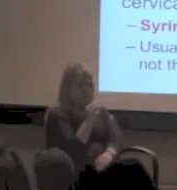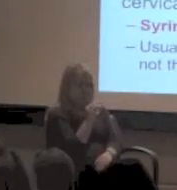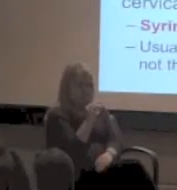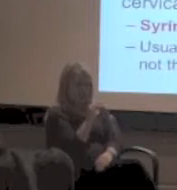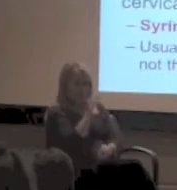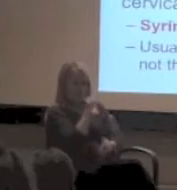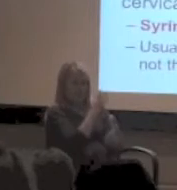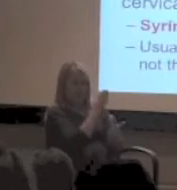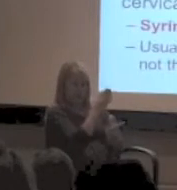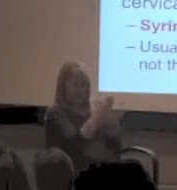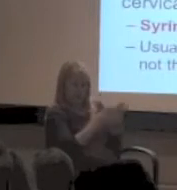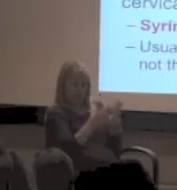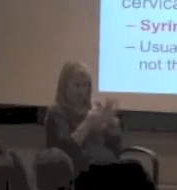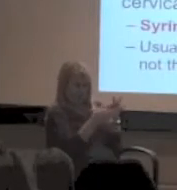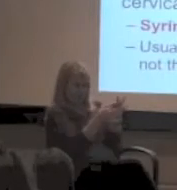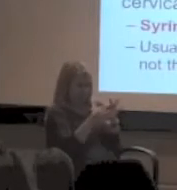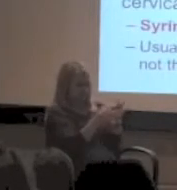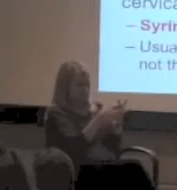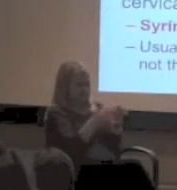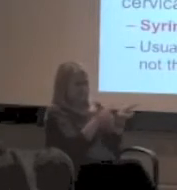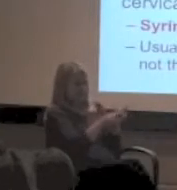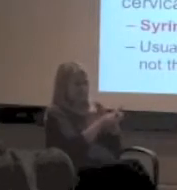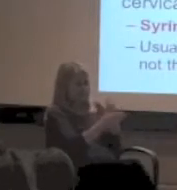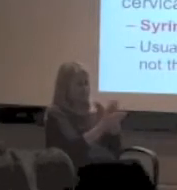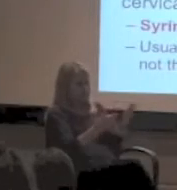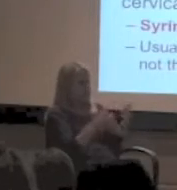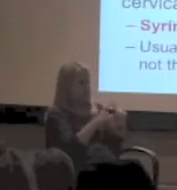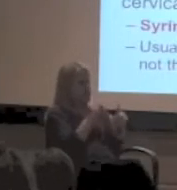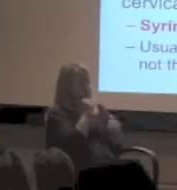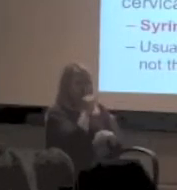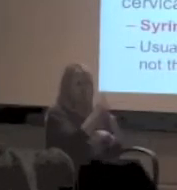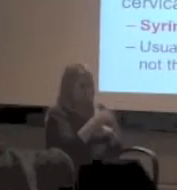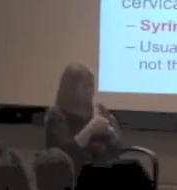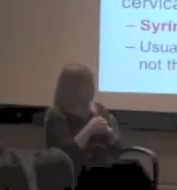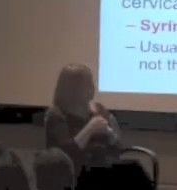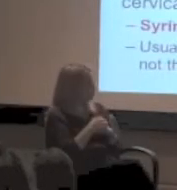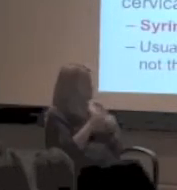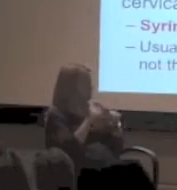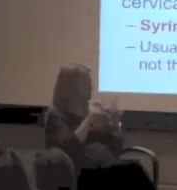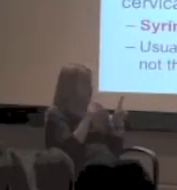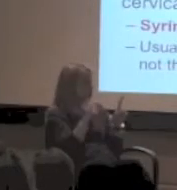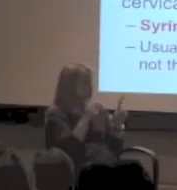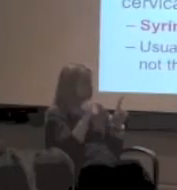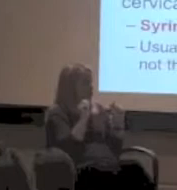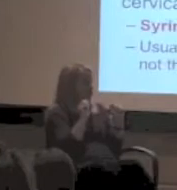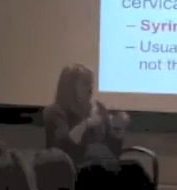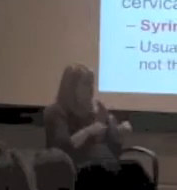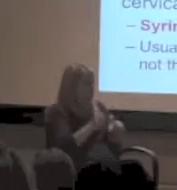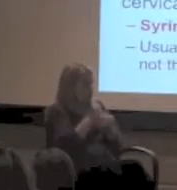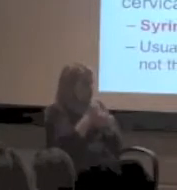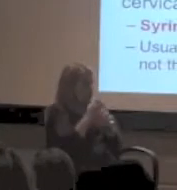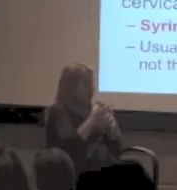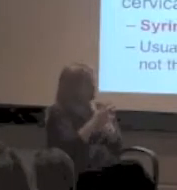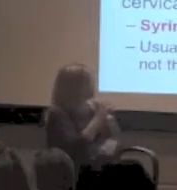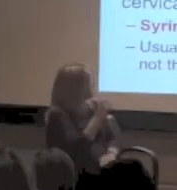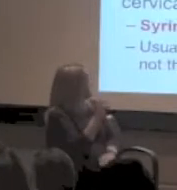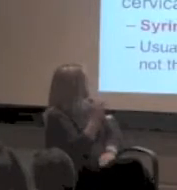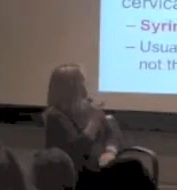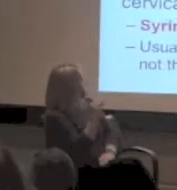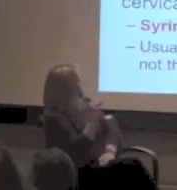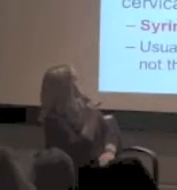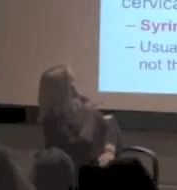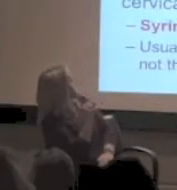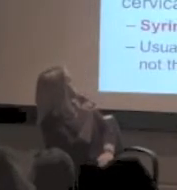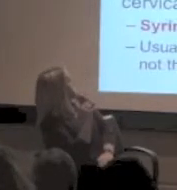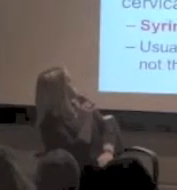a part of the same syndromes, but we're not sure, so that's doubtful. But we know it can cause a syrinx. So a syrinx, as you